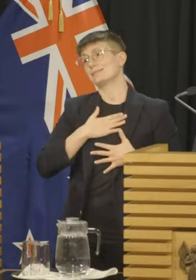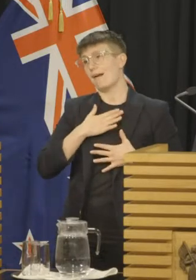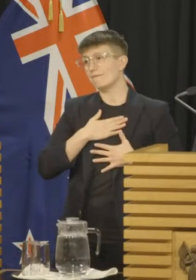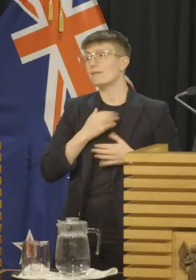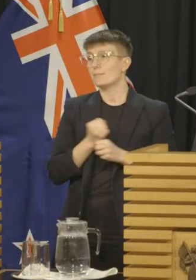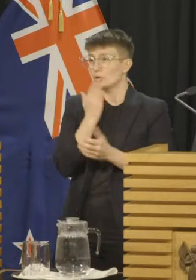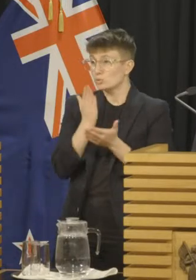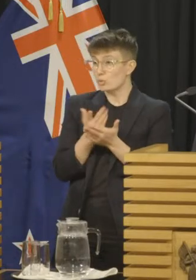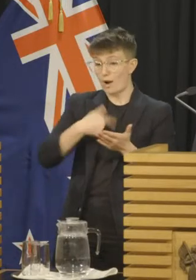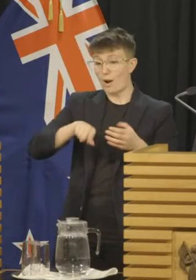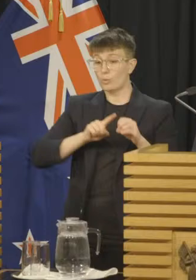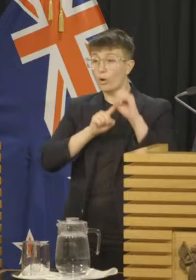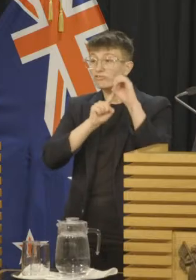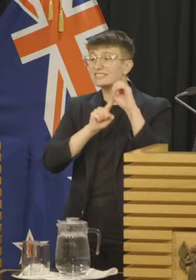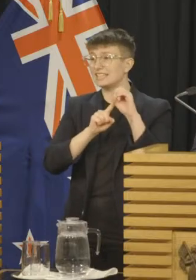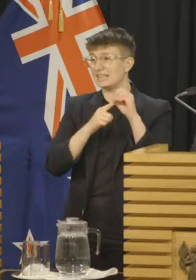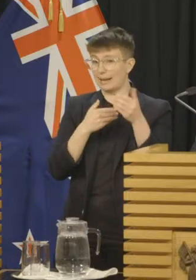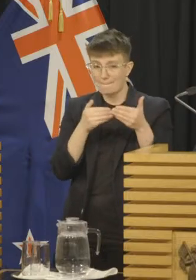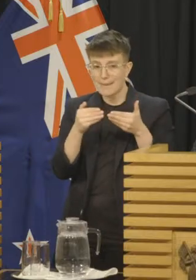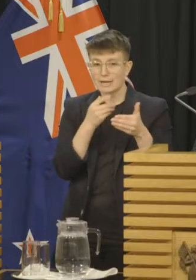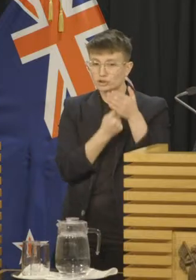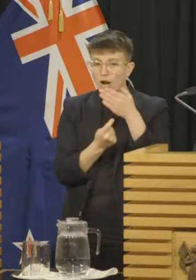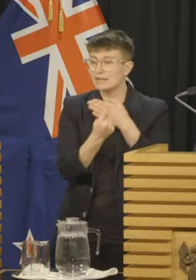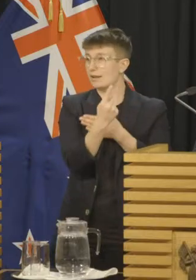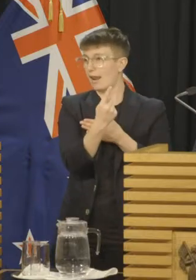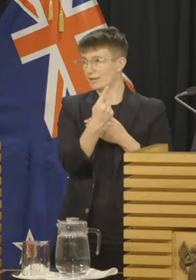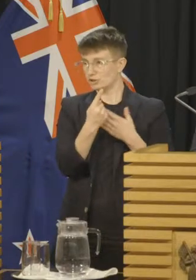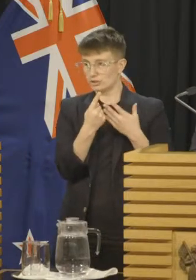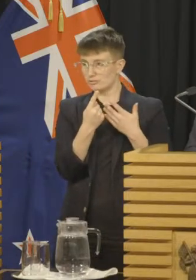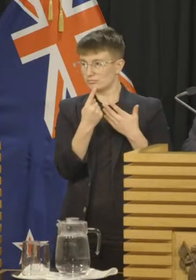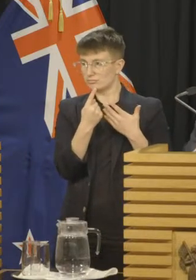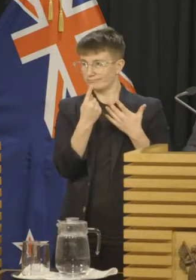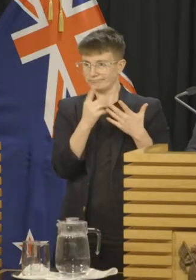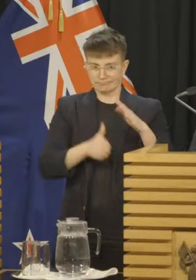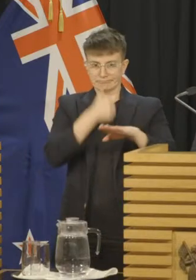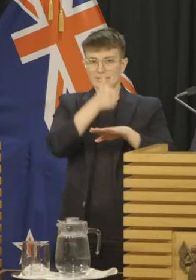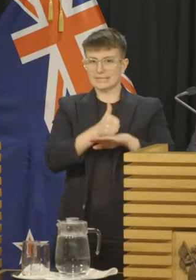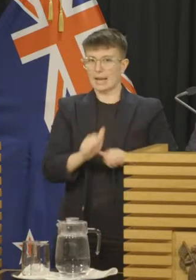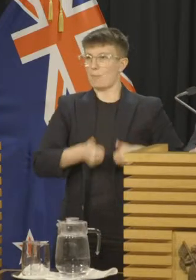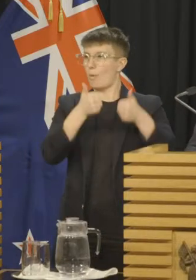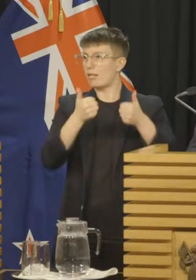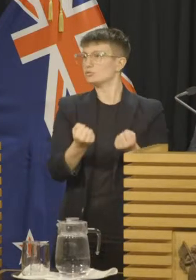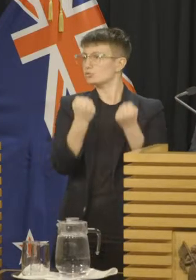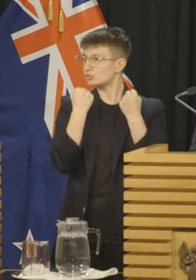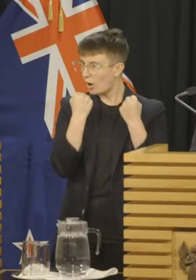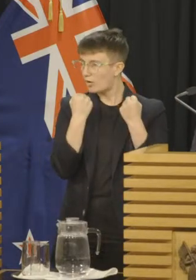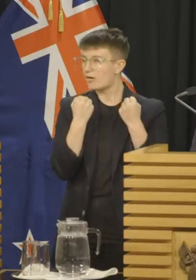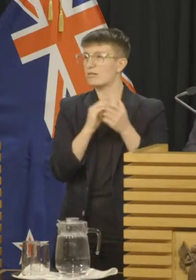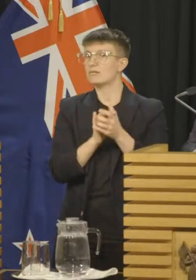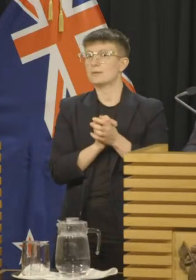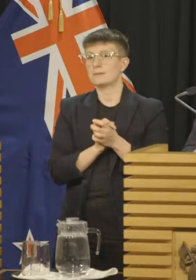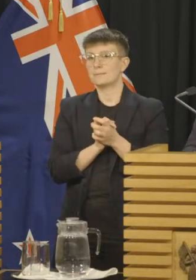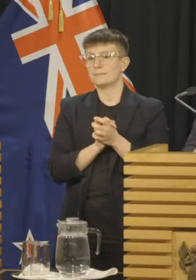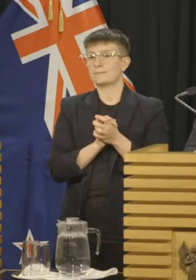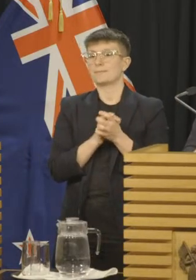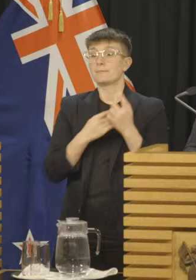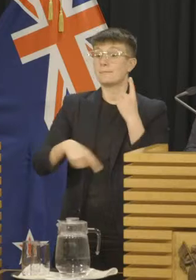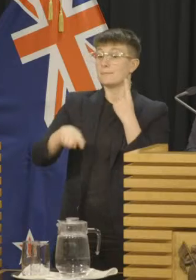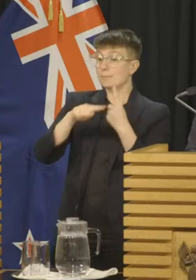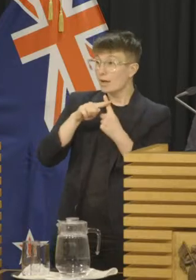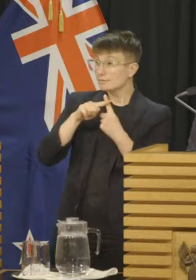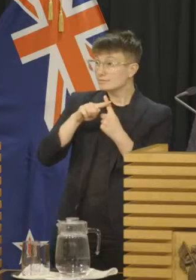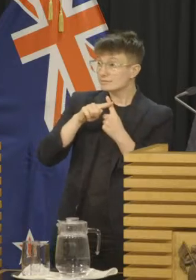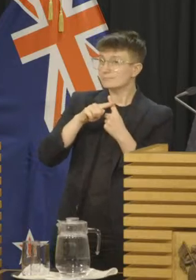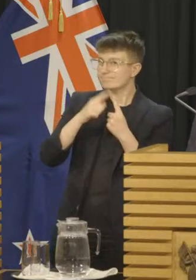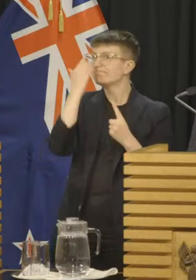managed isolation arrangements are as robust as possible, whilst also trying to set up new